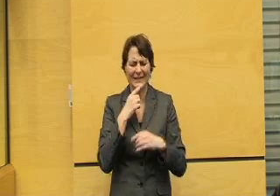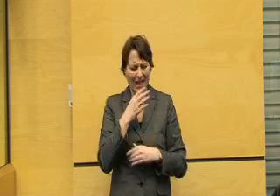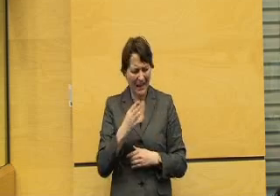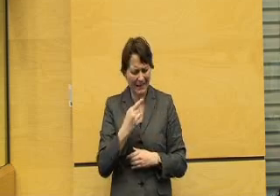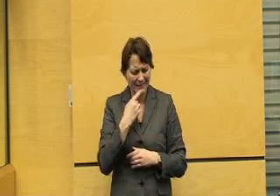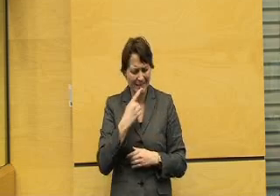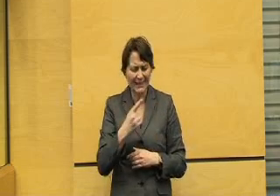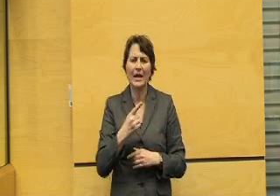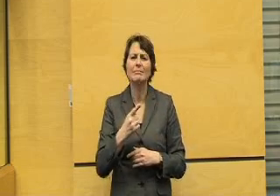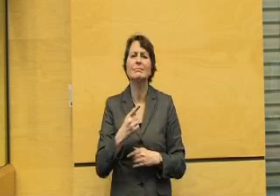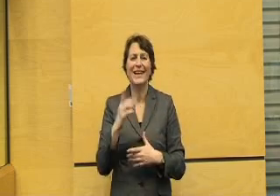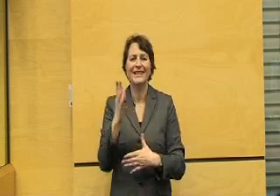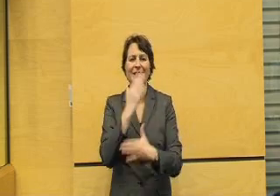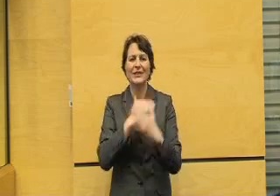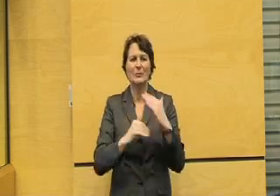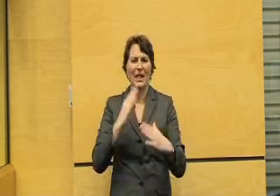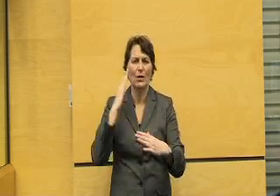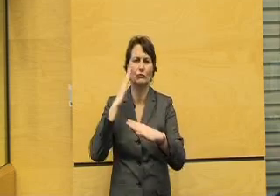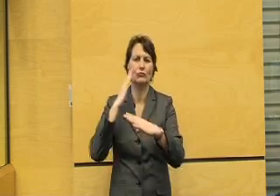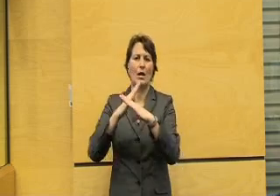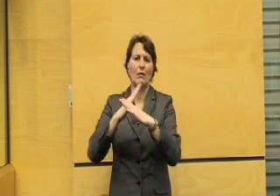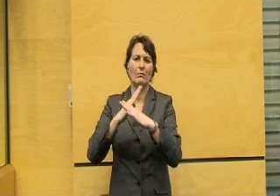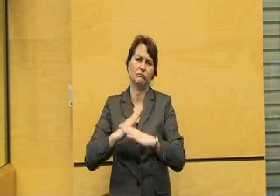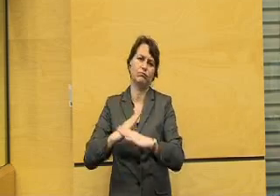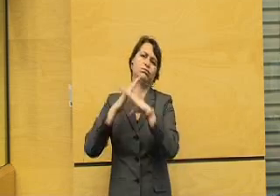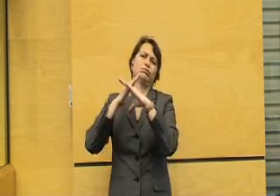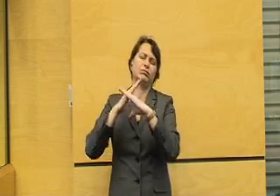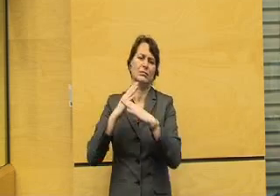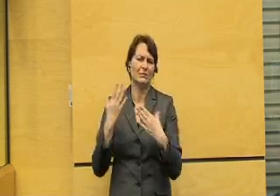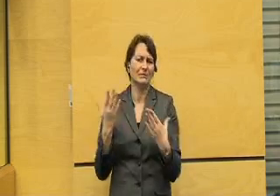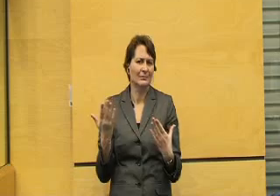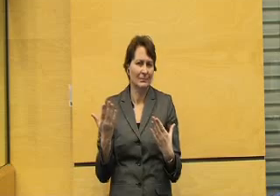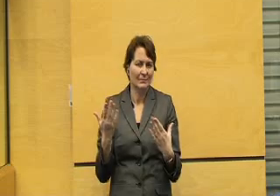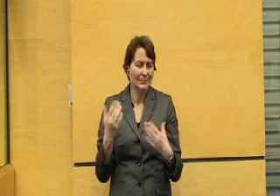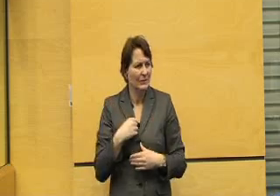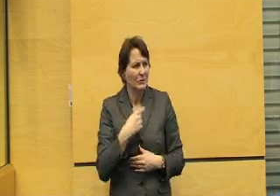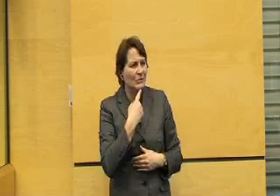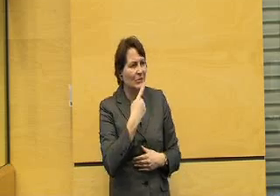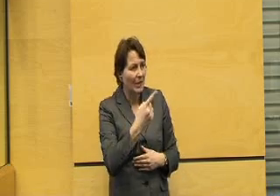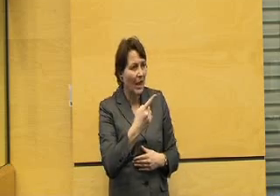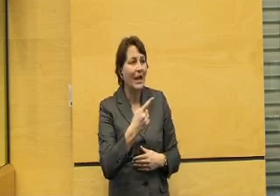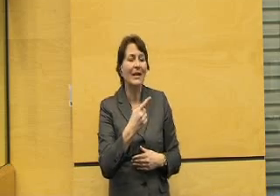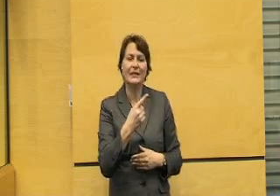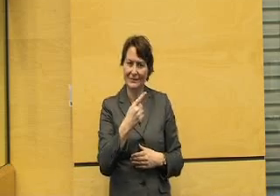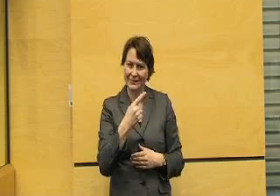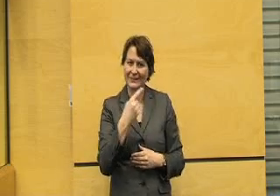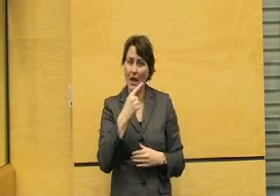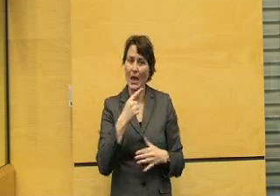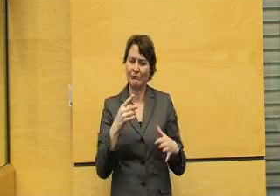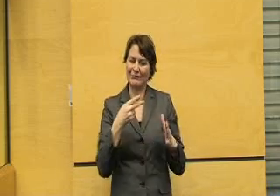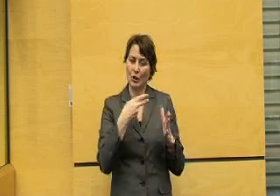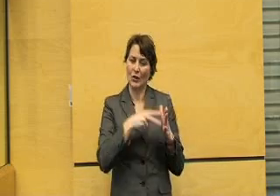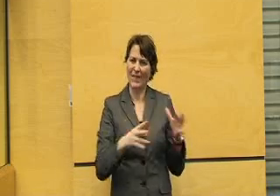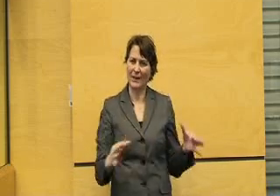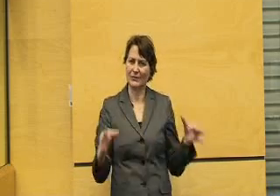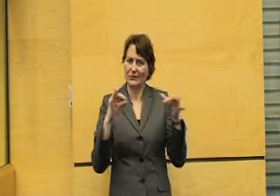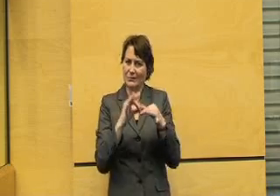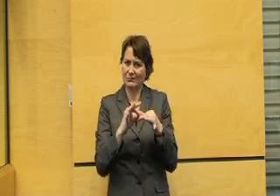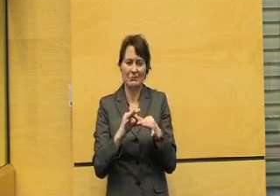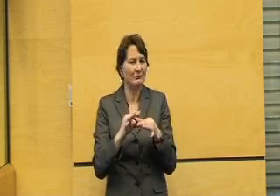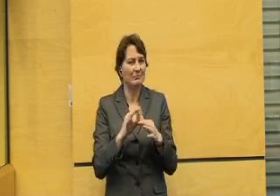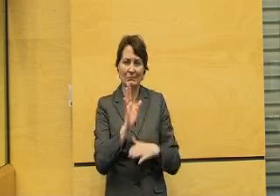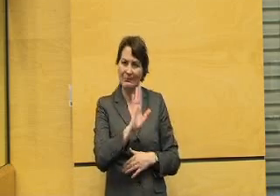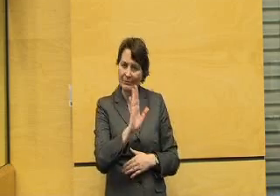have mentioned that this is a measure which is in line with the convention, but I would like